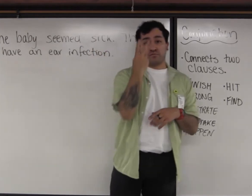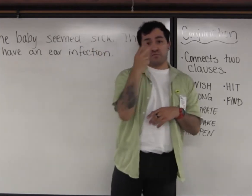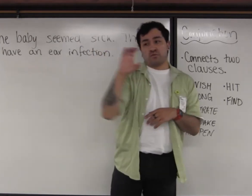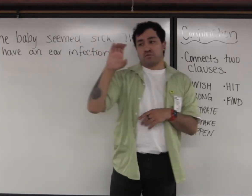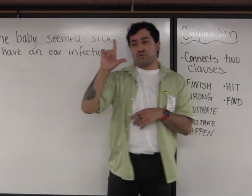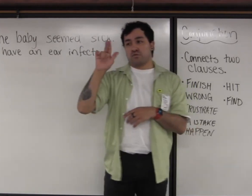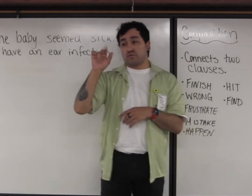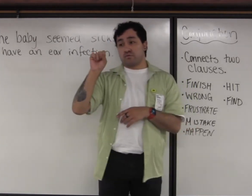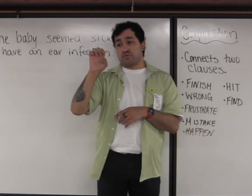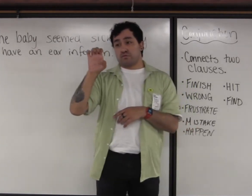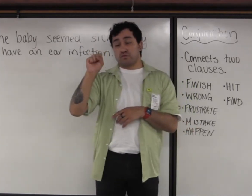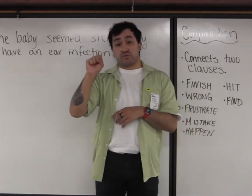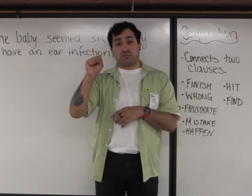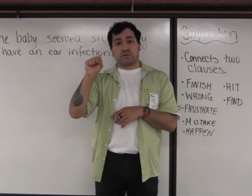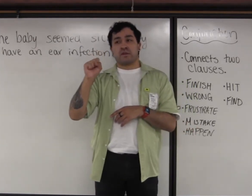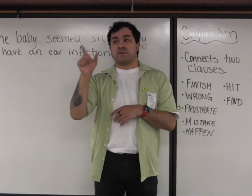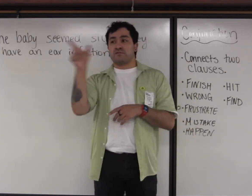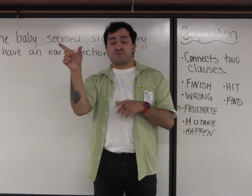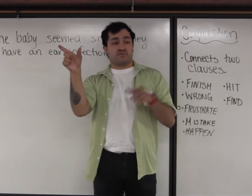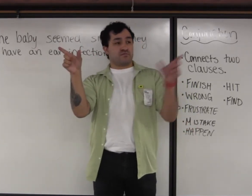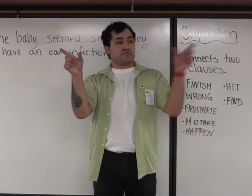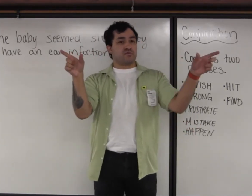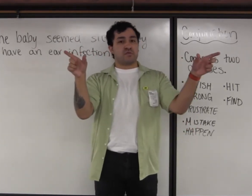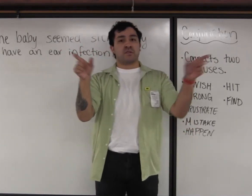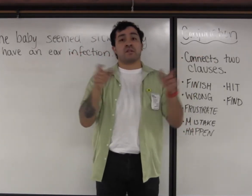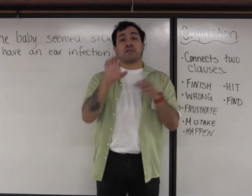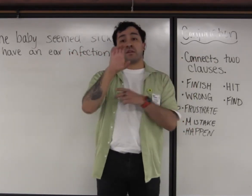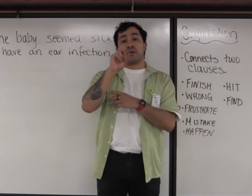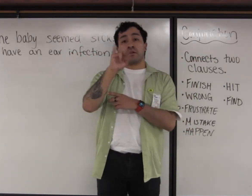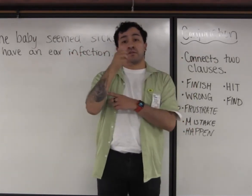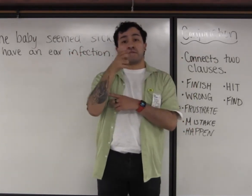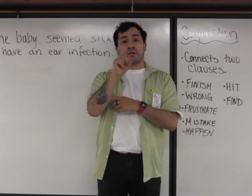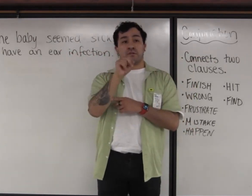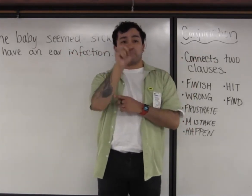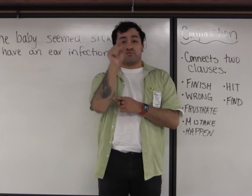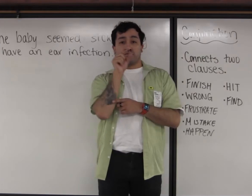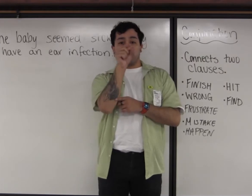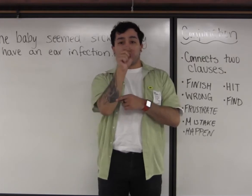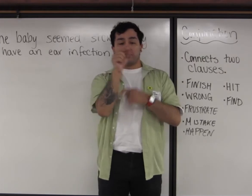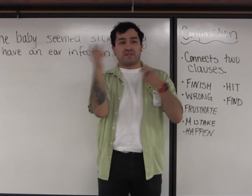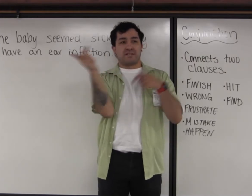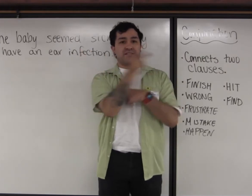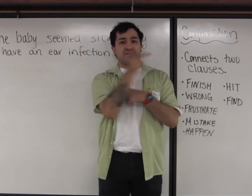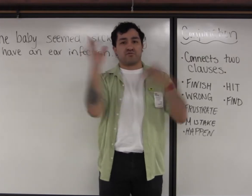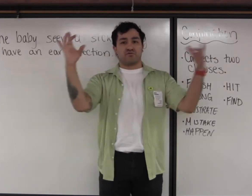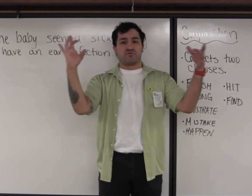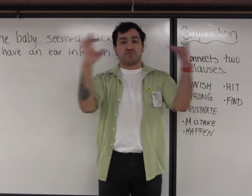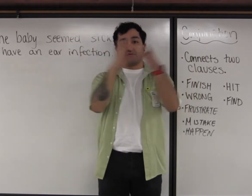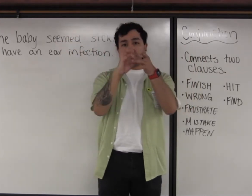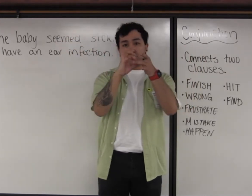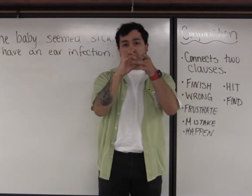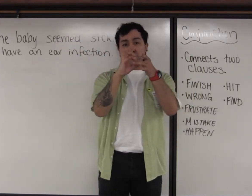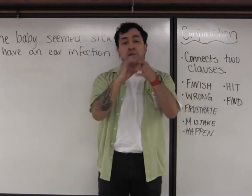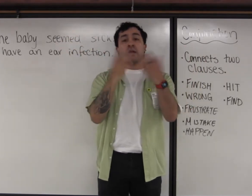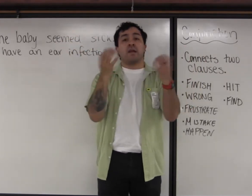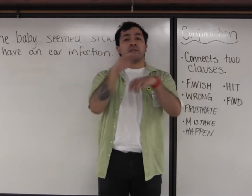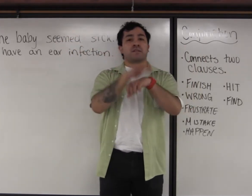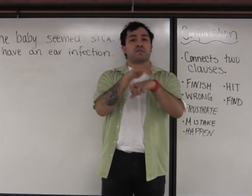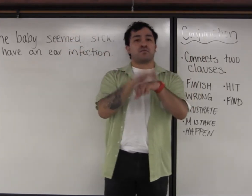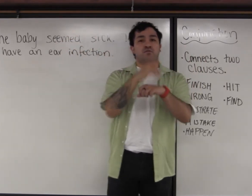the point of it is to connect two clauses, right? So one clause, and instead of having them